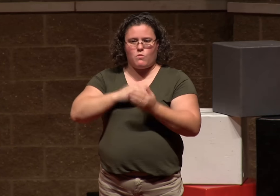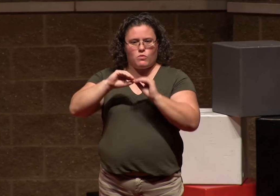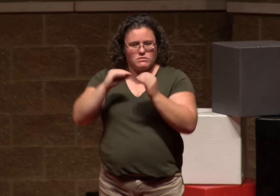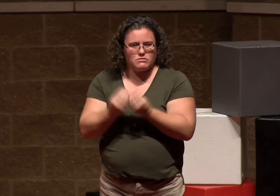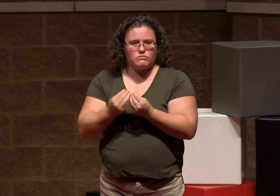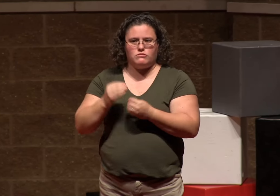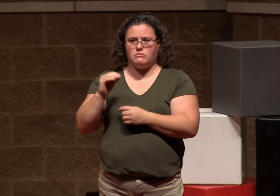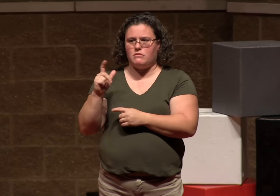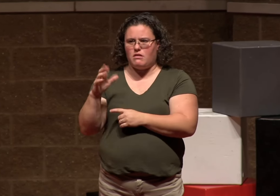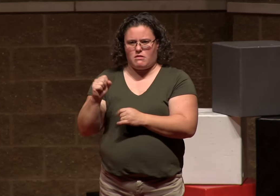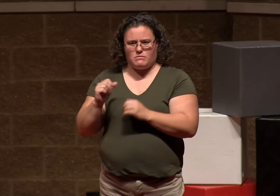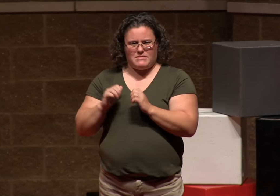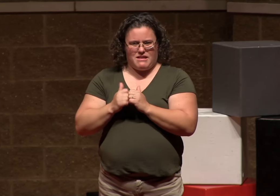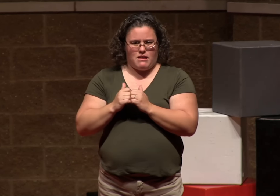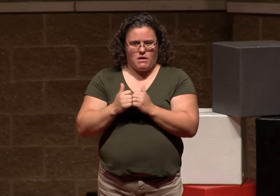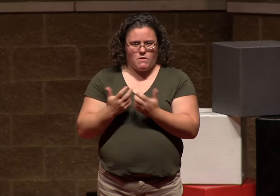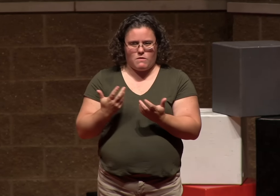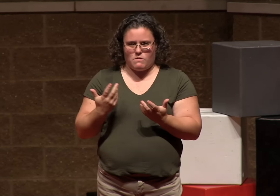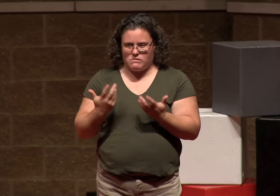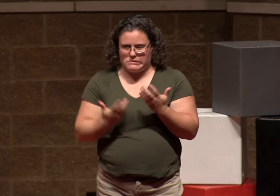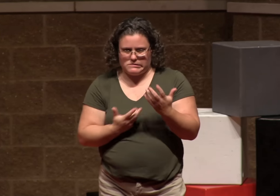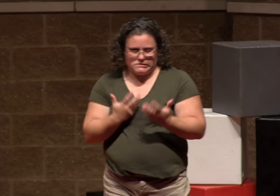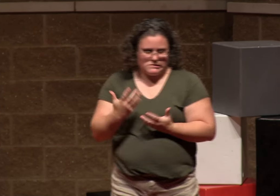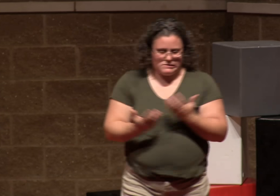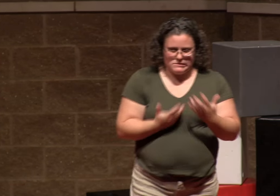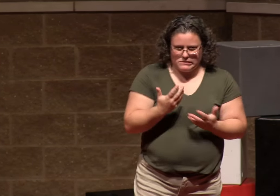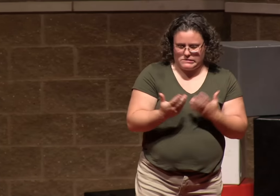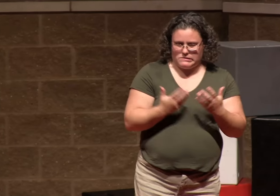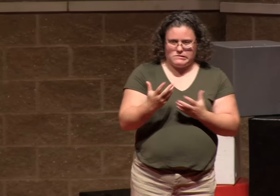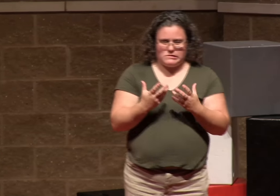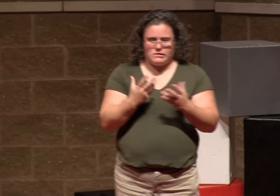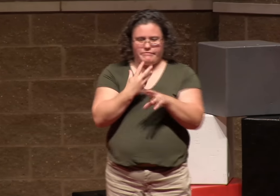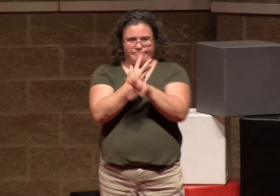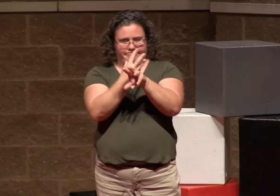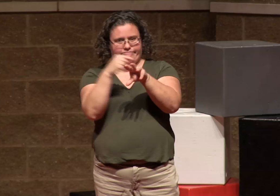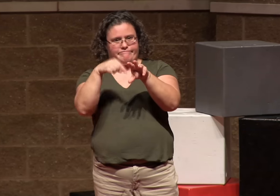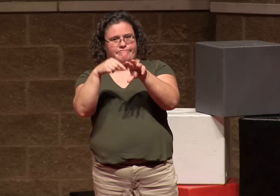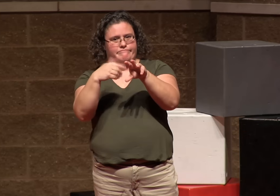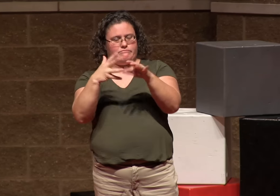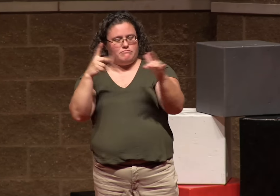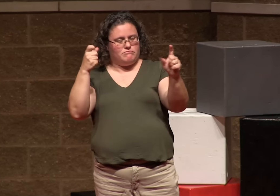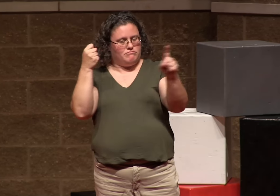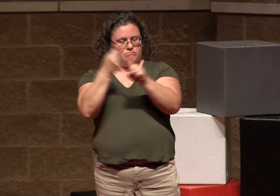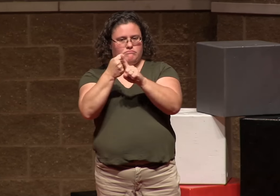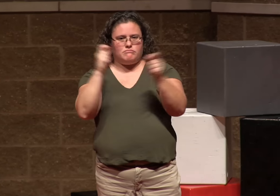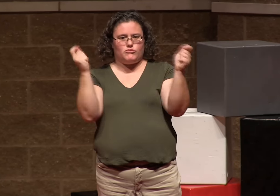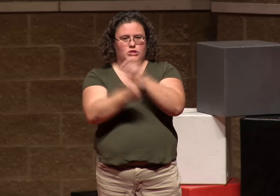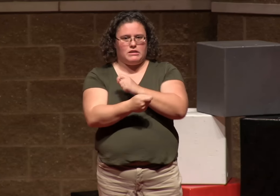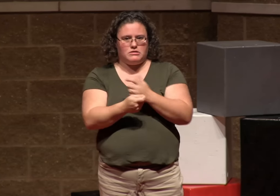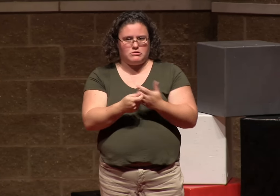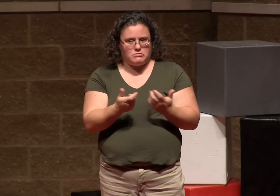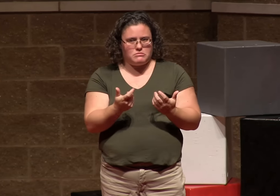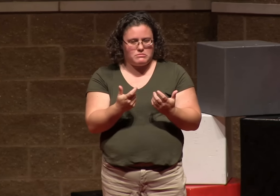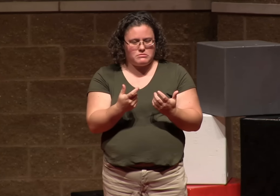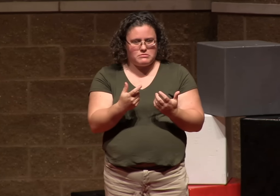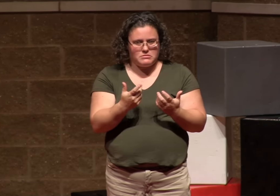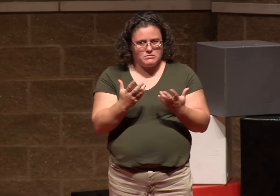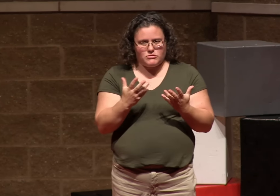So our attitudes and our organizations, how are we going to, you know, move into the future?